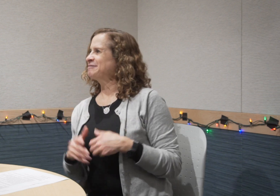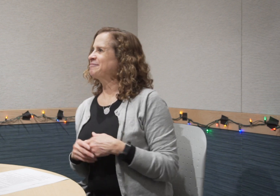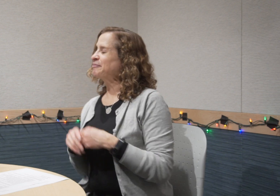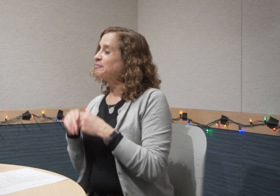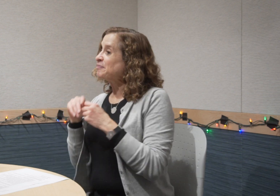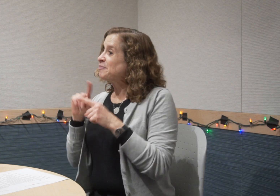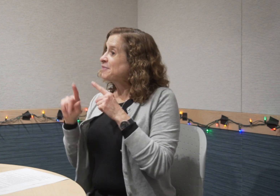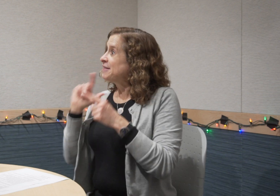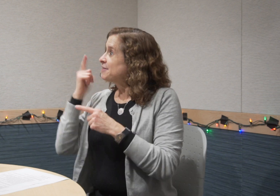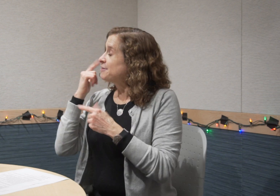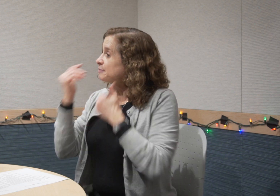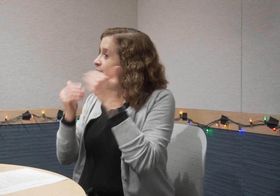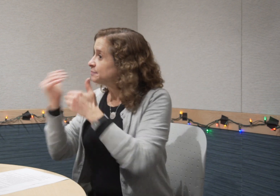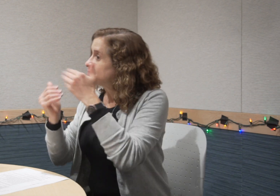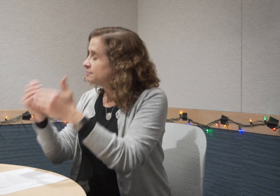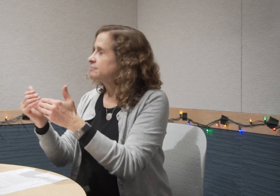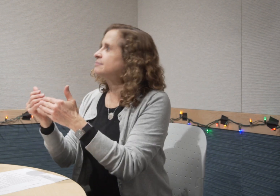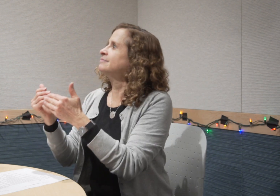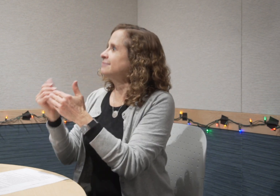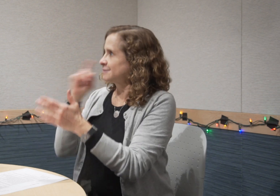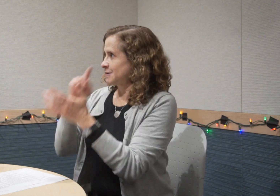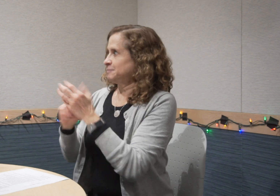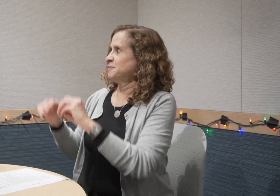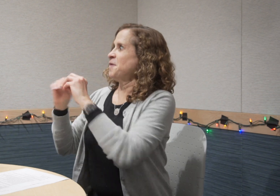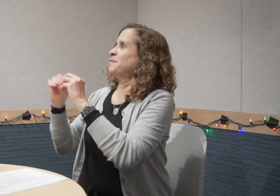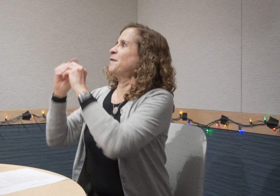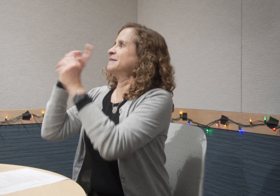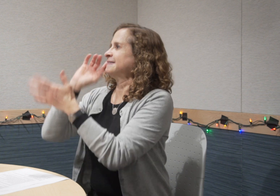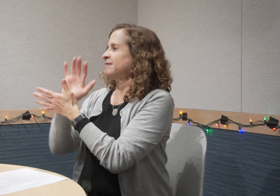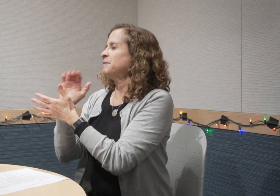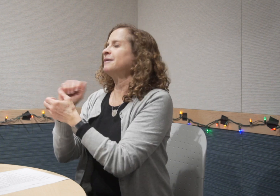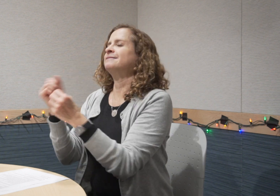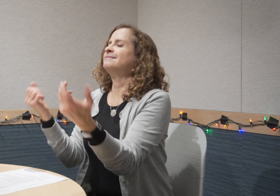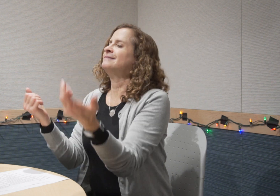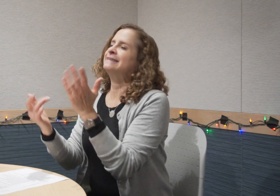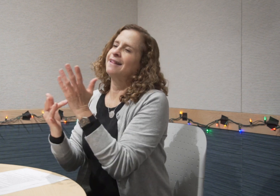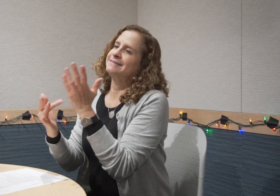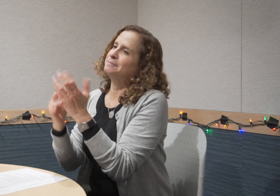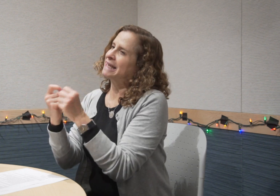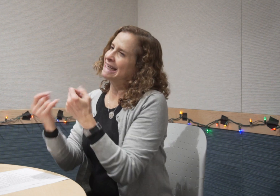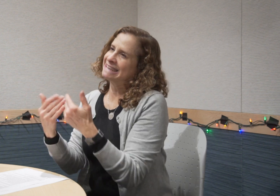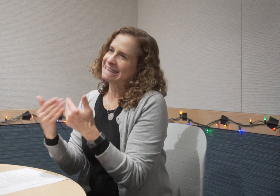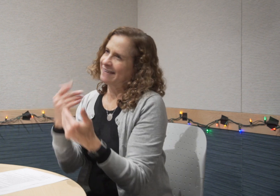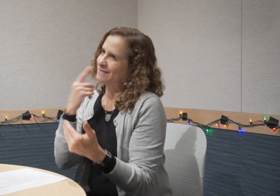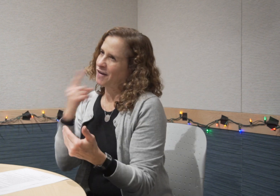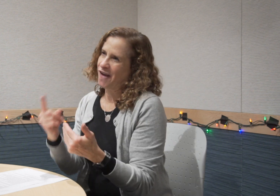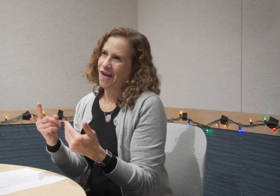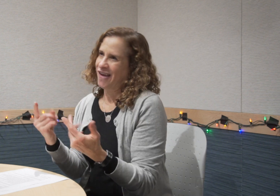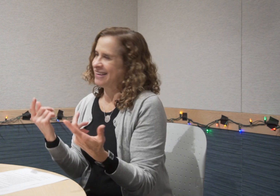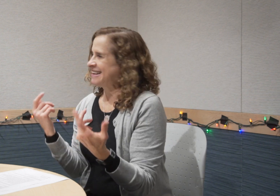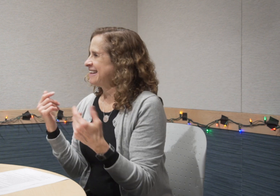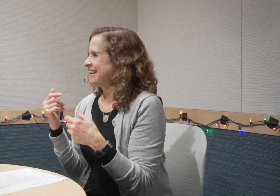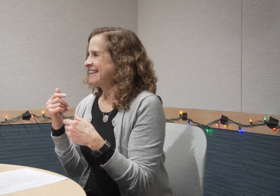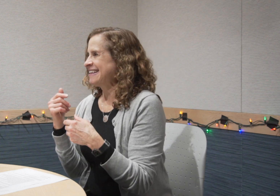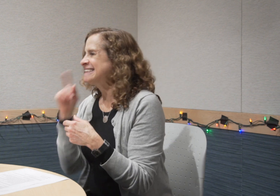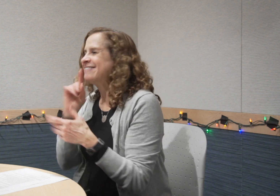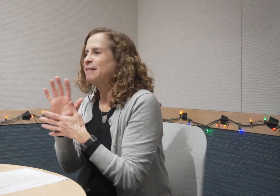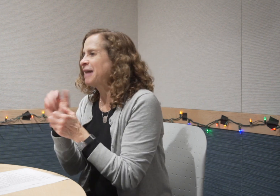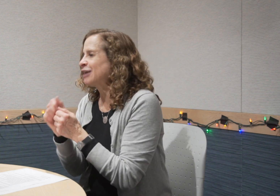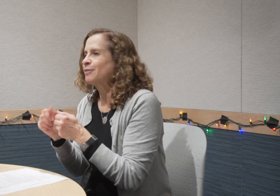that used to exist, like poor deaf people, their struggles and strife. More and more now, I mean, technology has made it so easy for